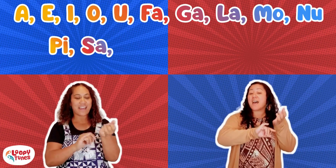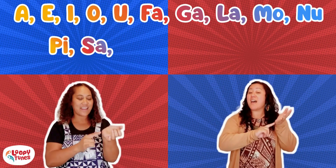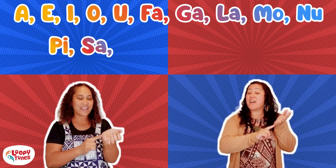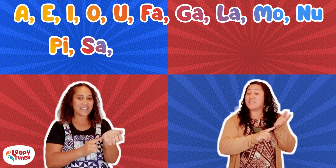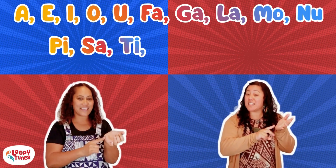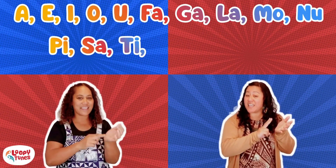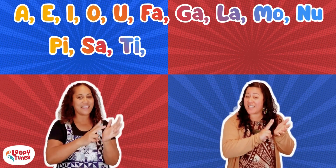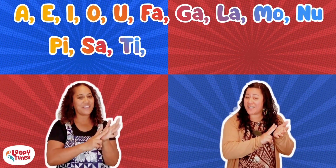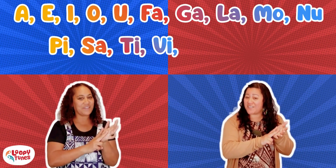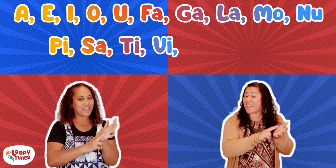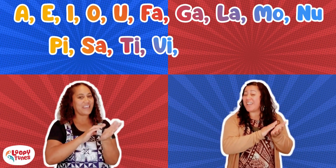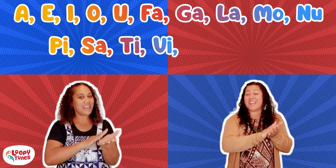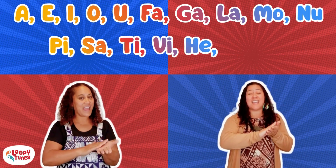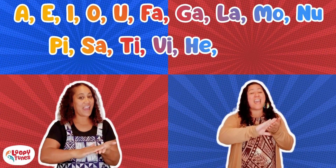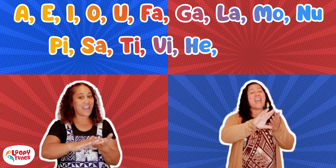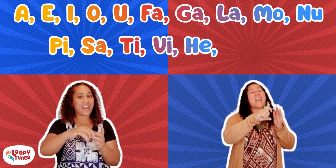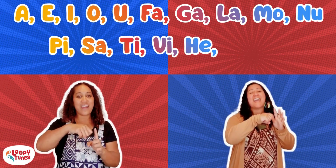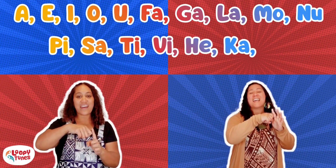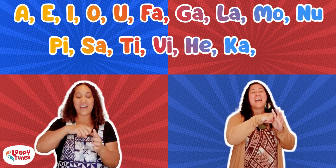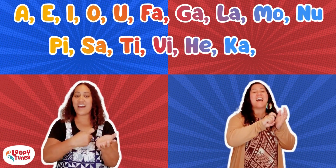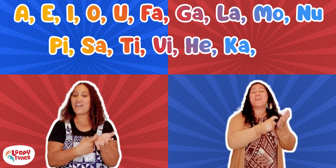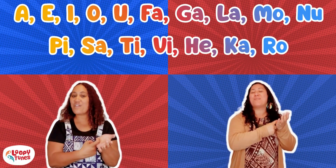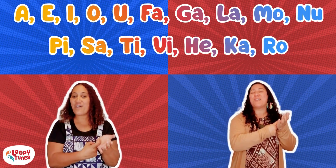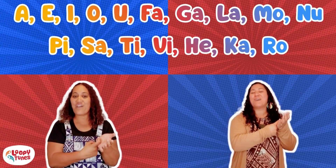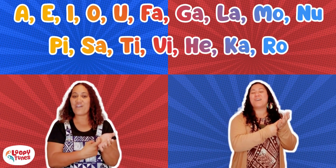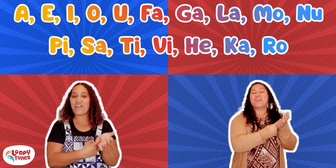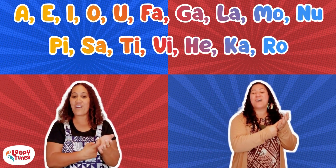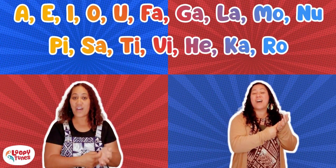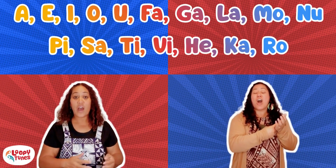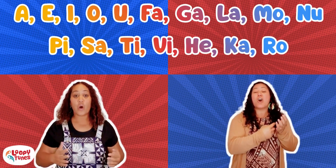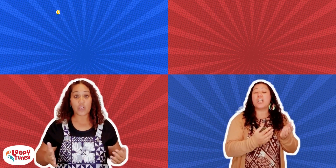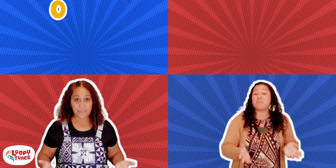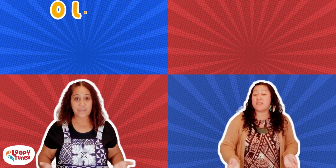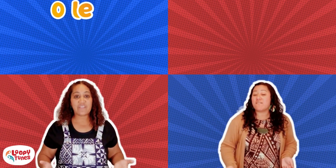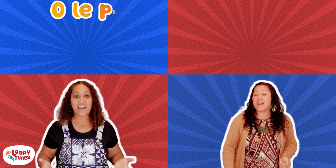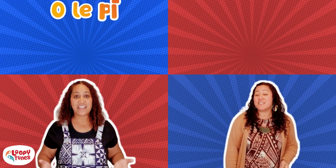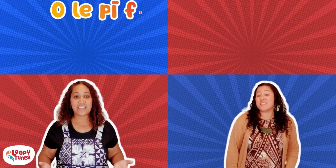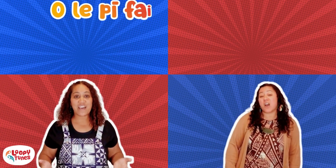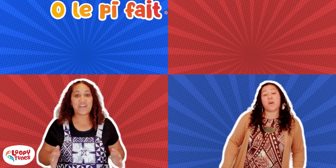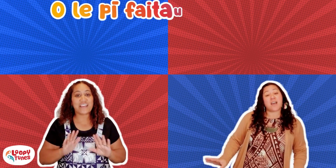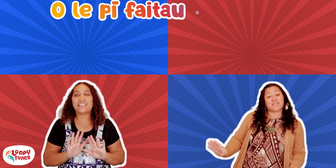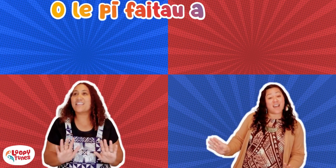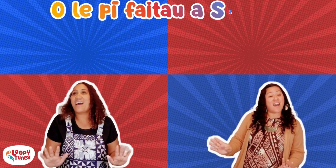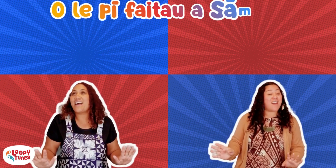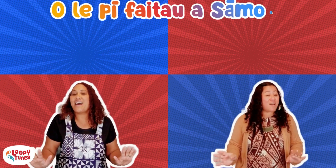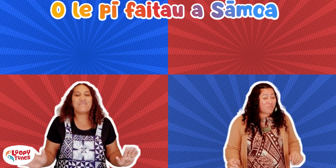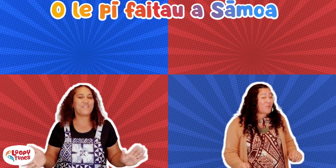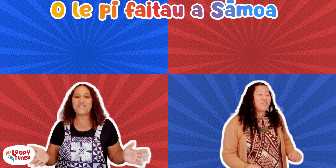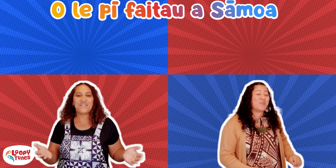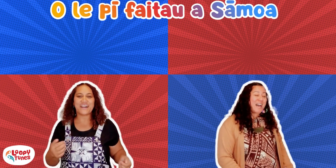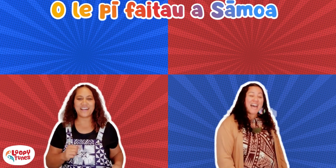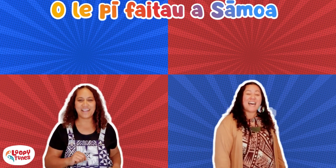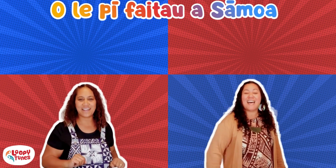Isa, tivi, he karo. Ole pi whaitau a Samoa.